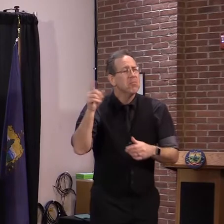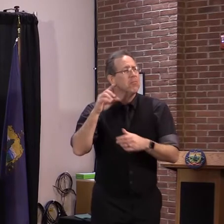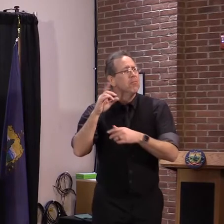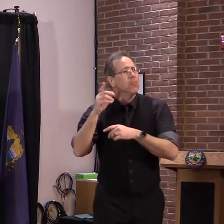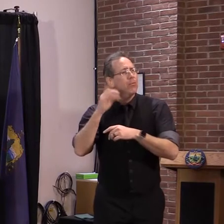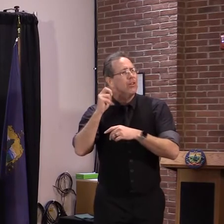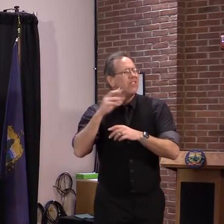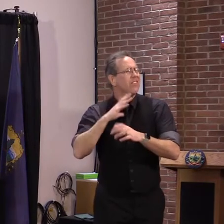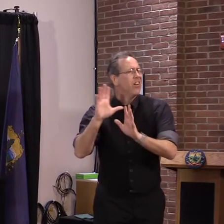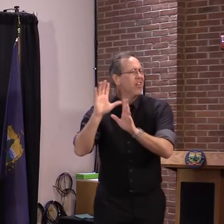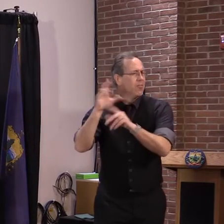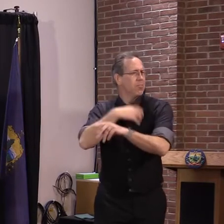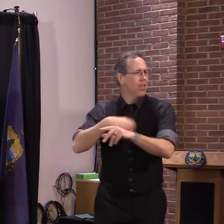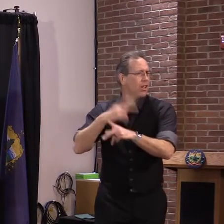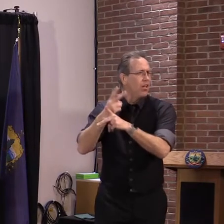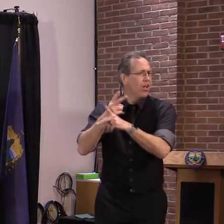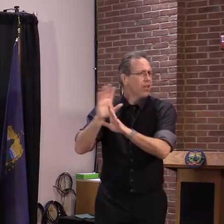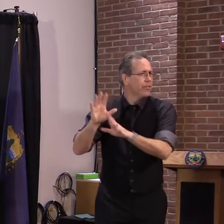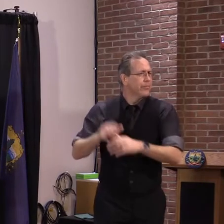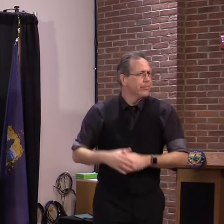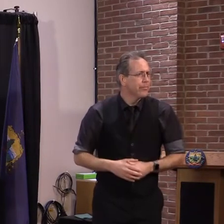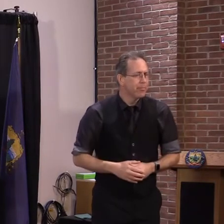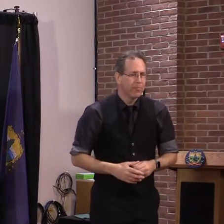All right, great, thank you.